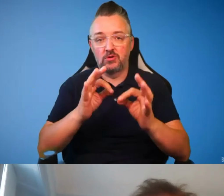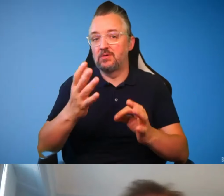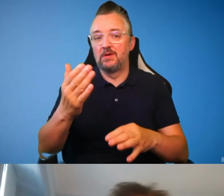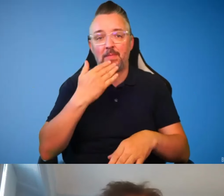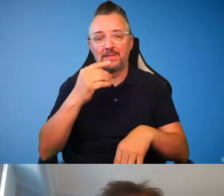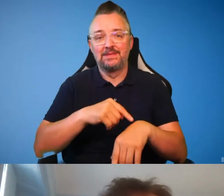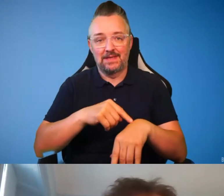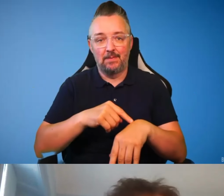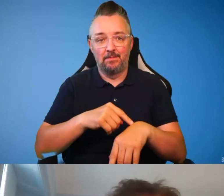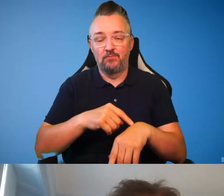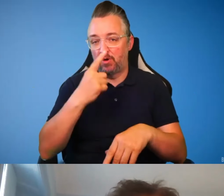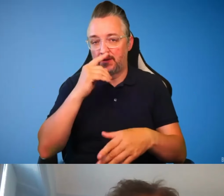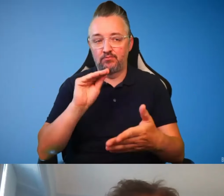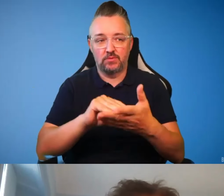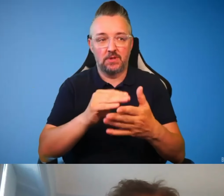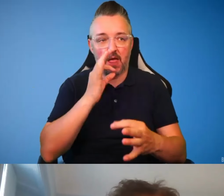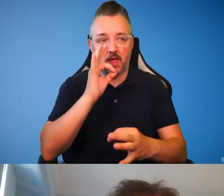please do so.